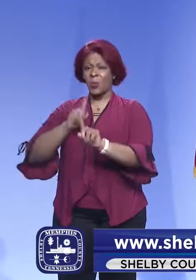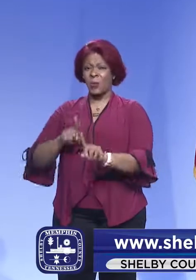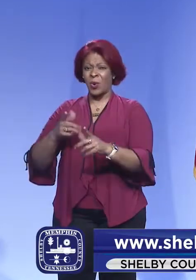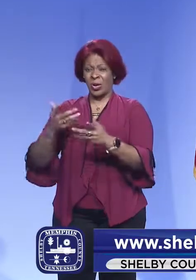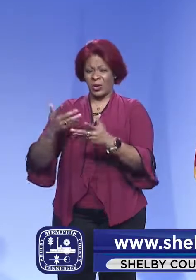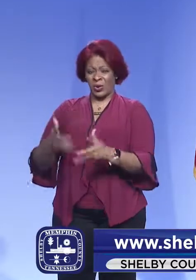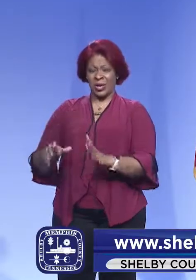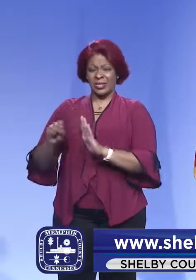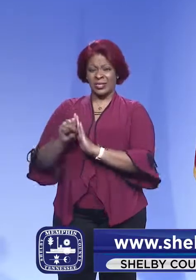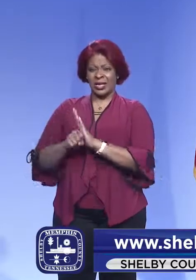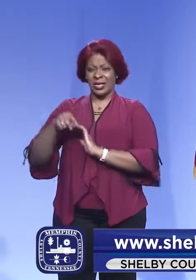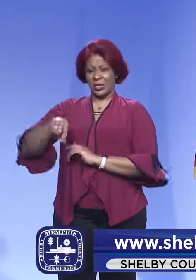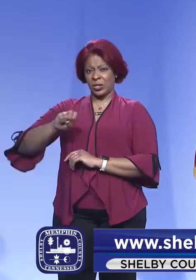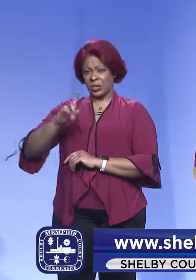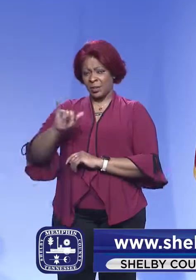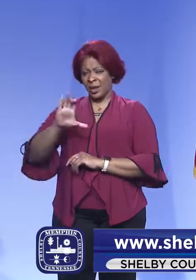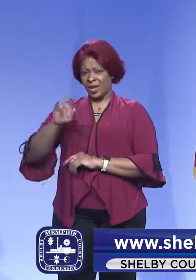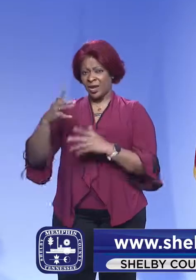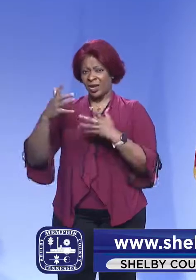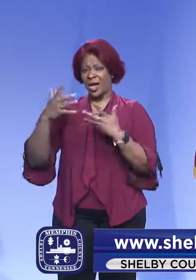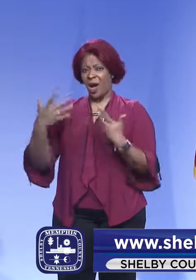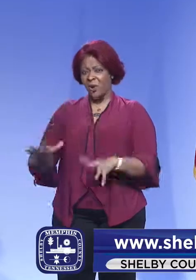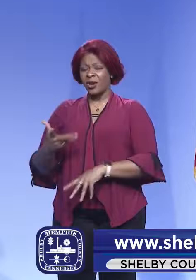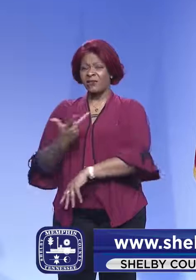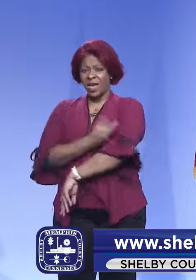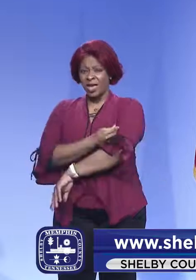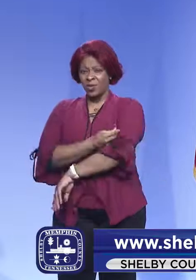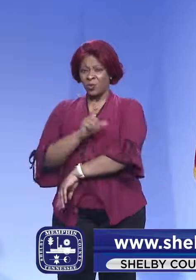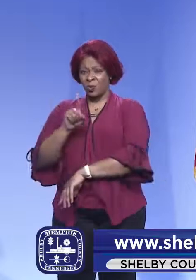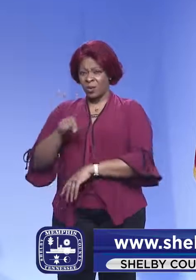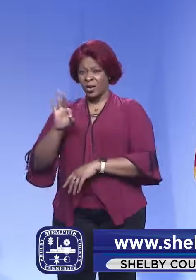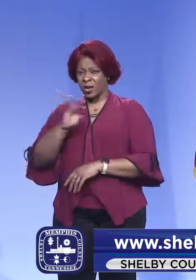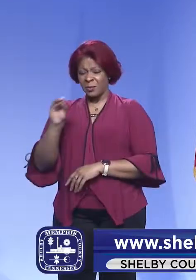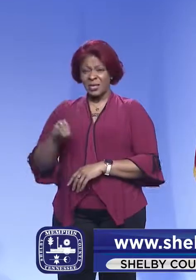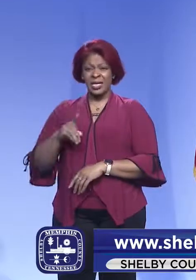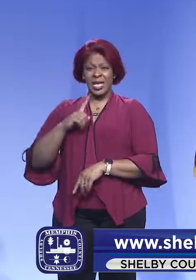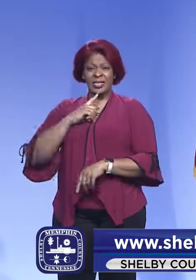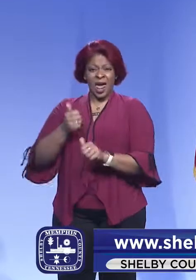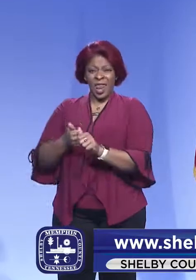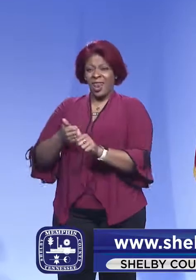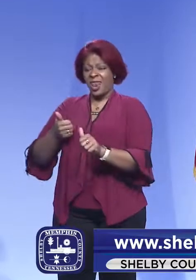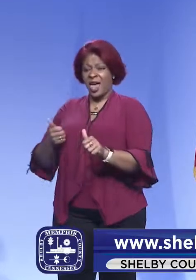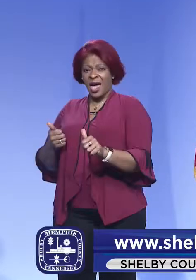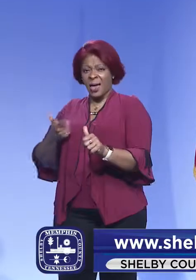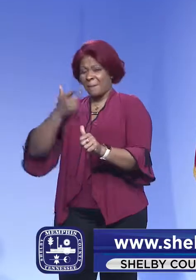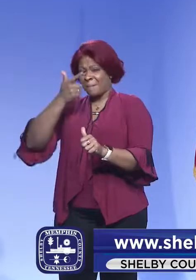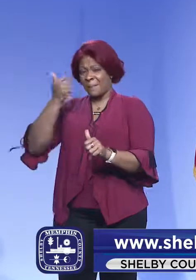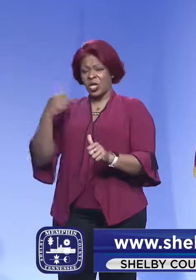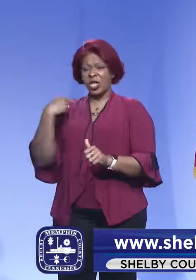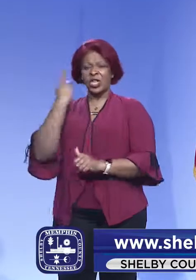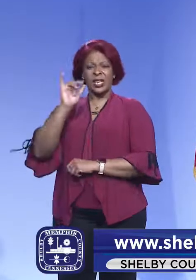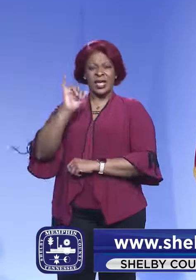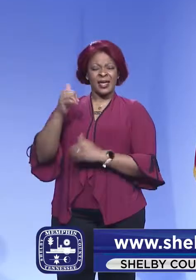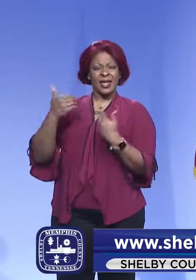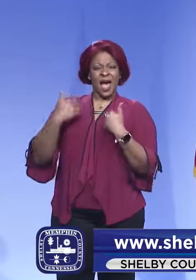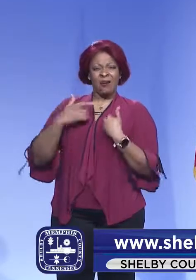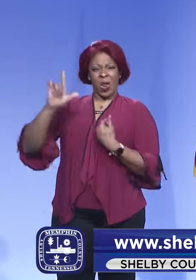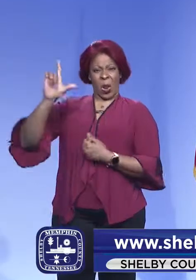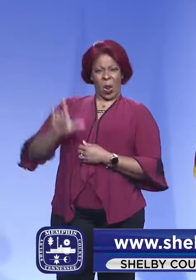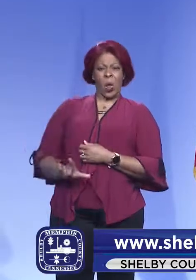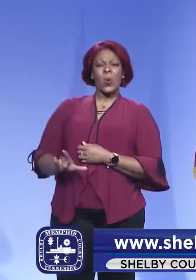state of people in Shelby County that have been vaccinated? Do you expect, is there a lag? Because it looks like we have the